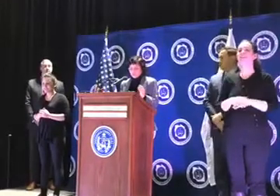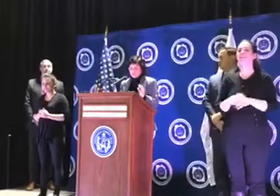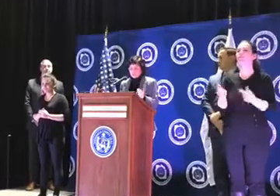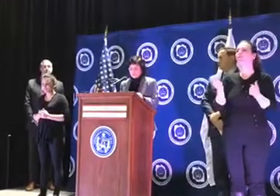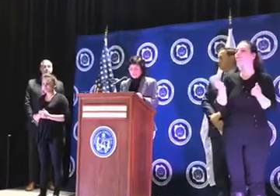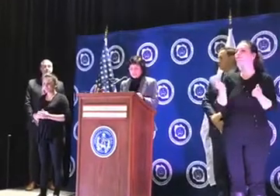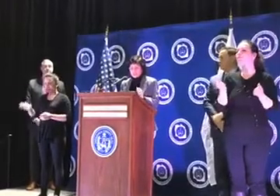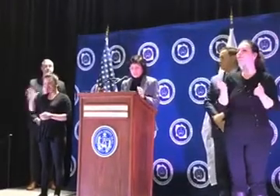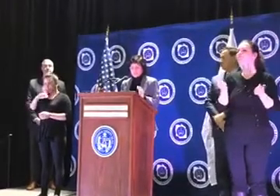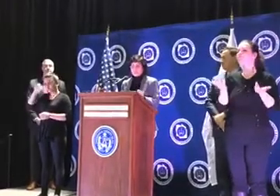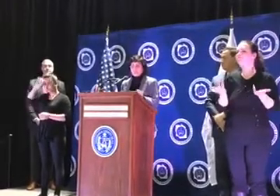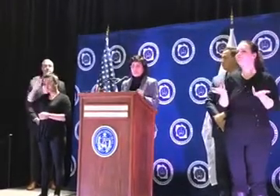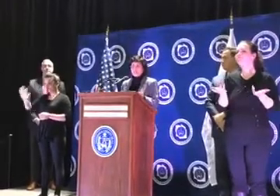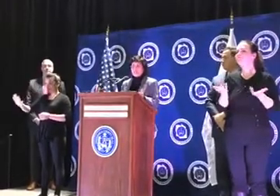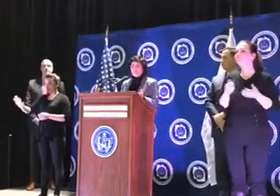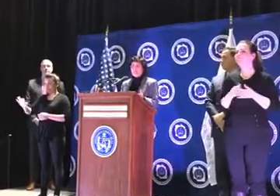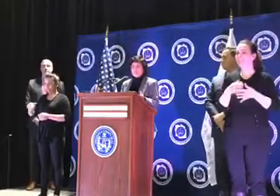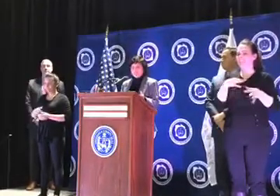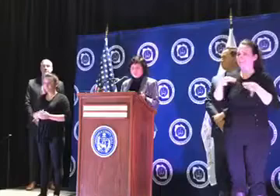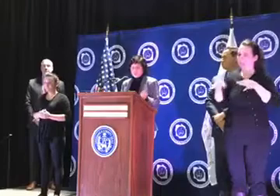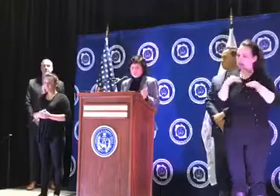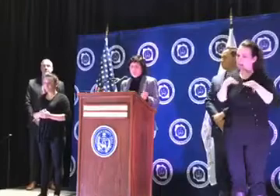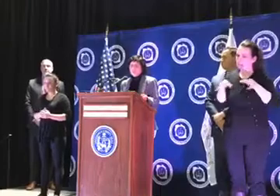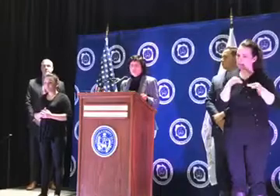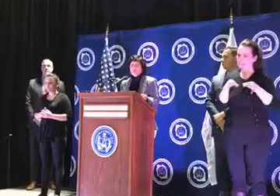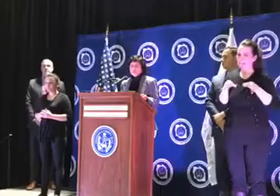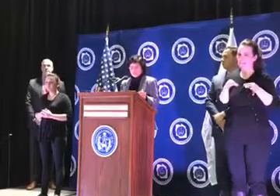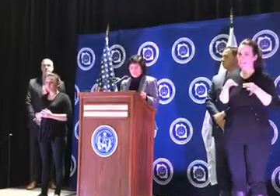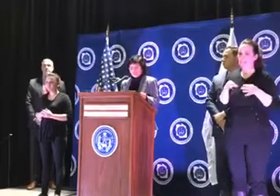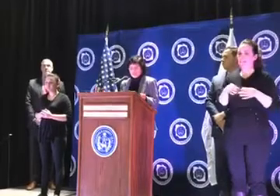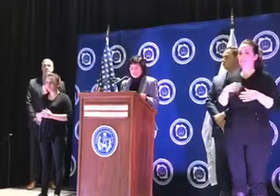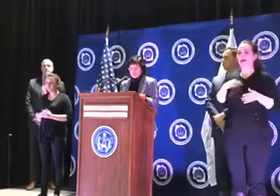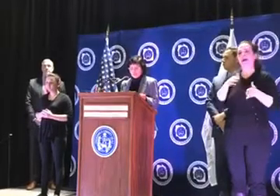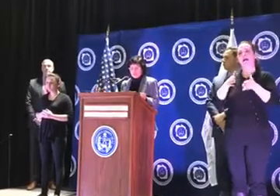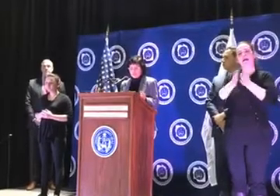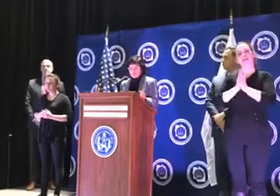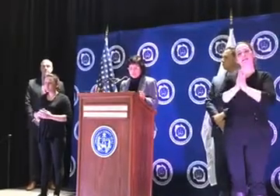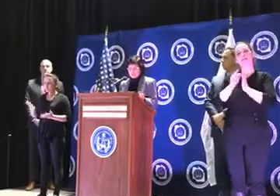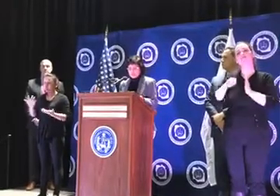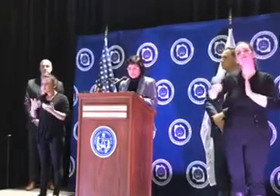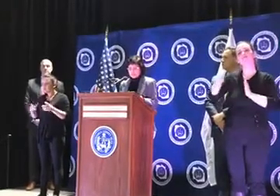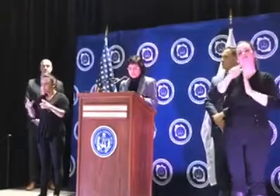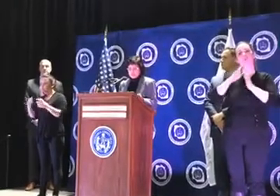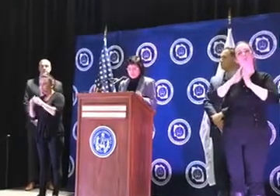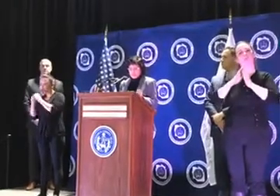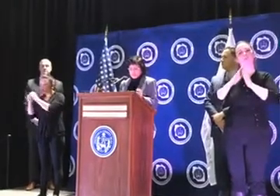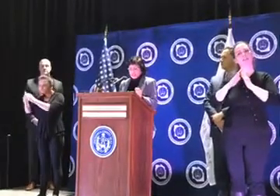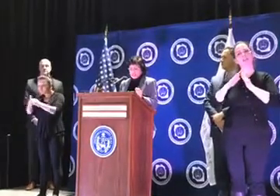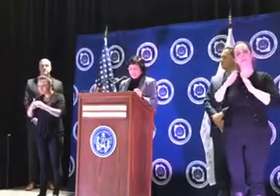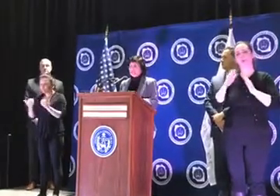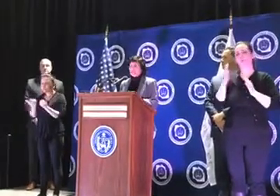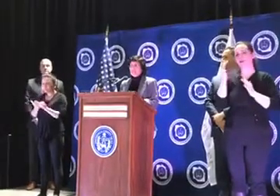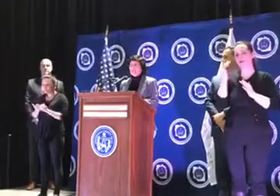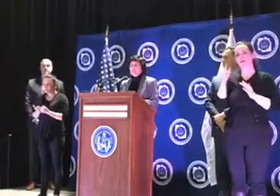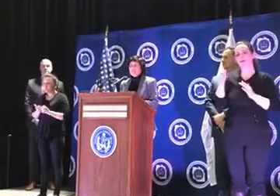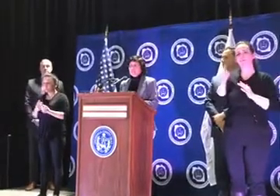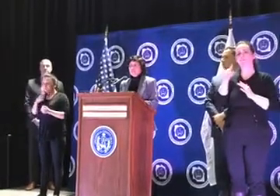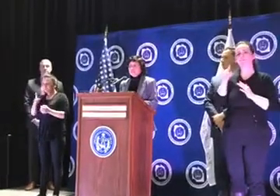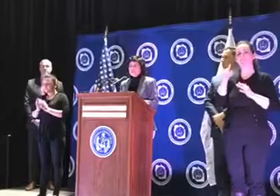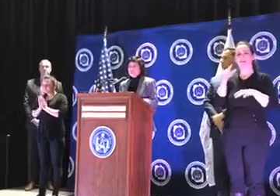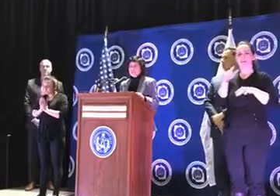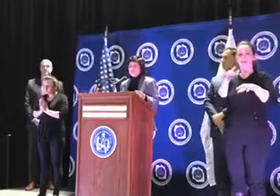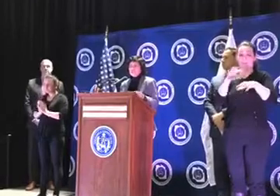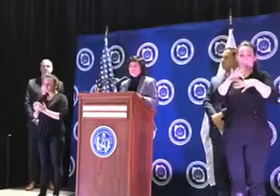that the directive, which is we are asking public to look for the Shodi meat market in Solway,